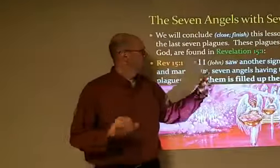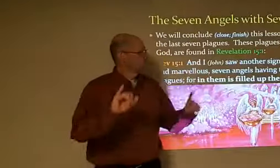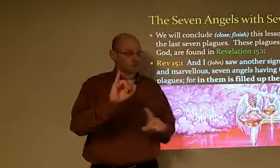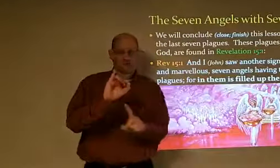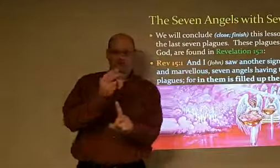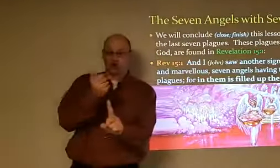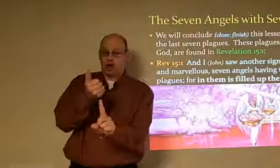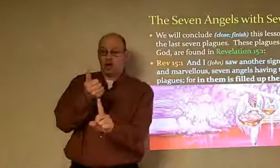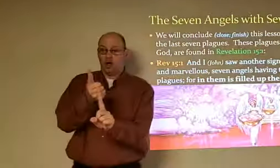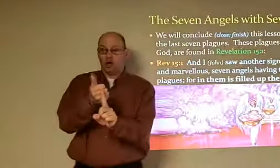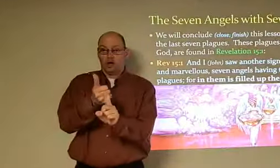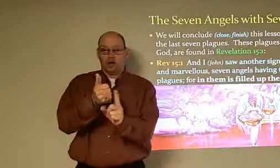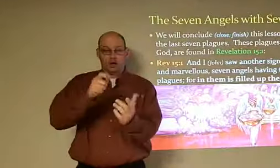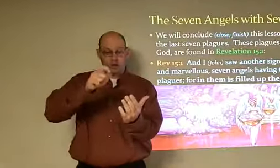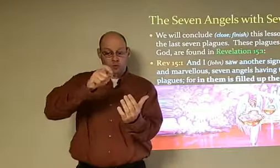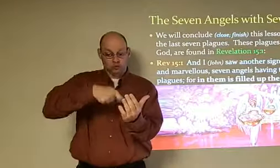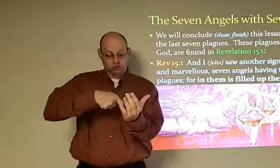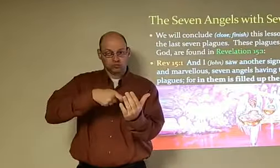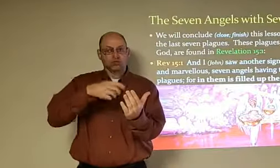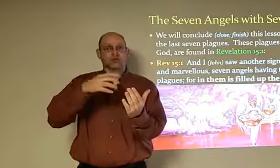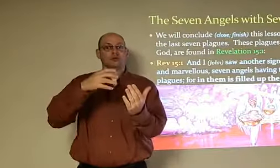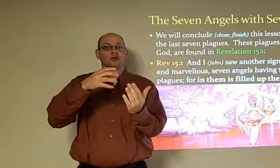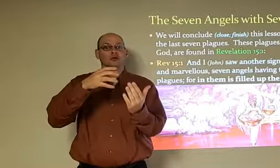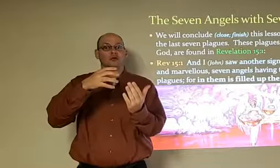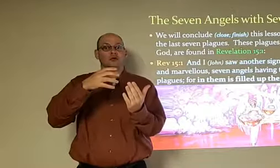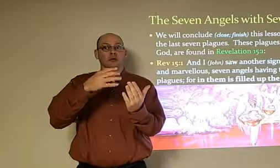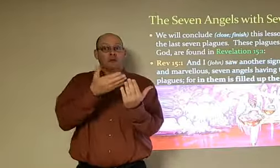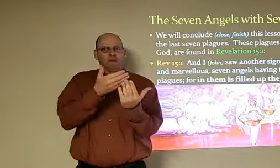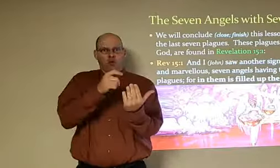chapter 15 and verse 1 begins.